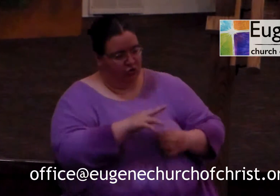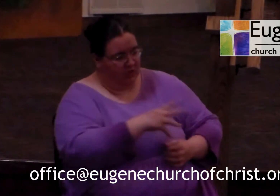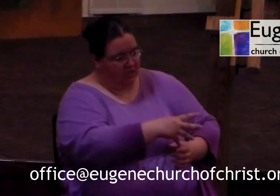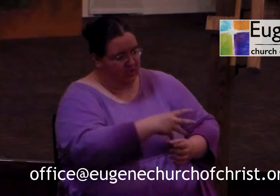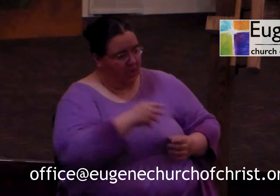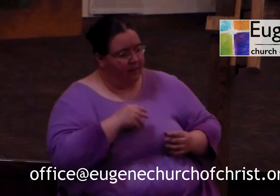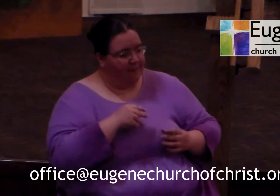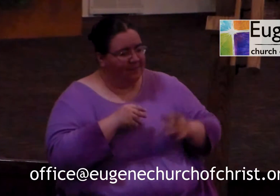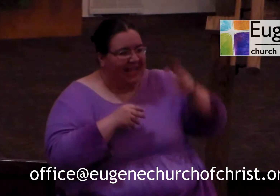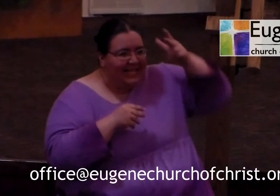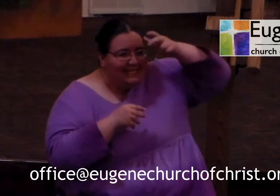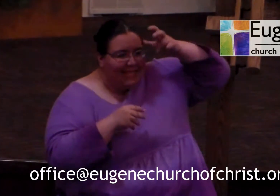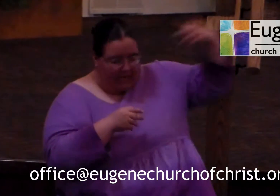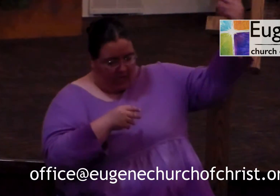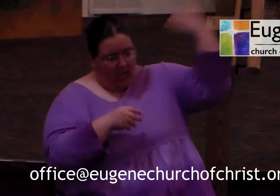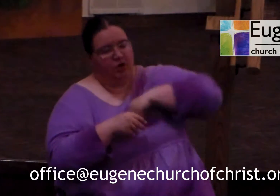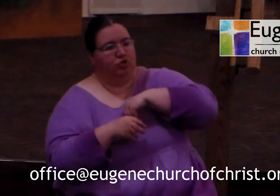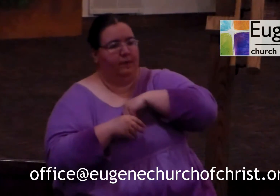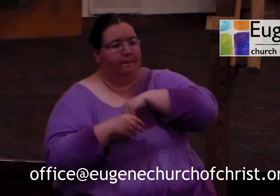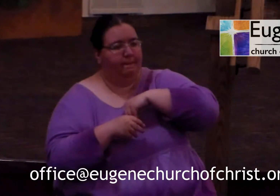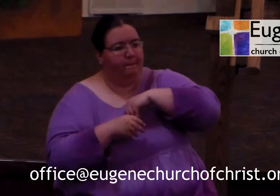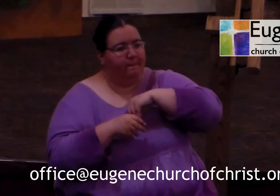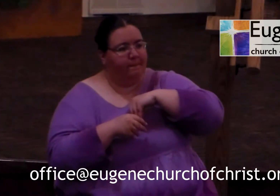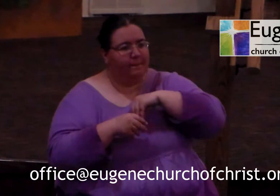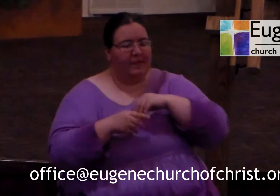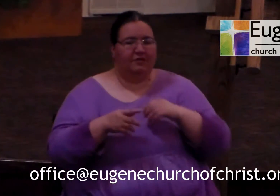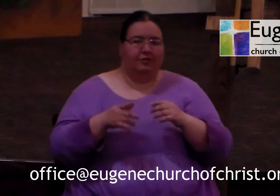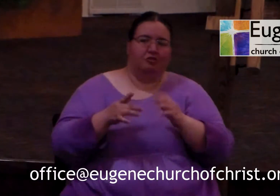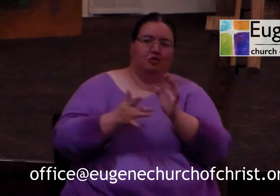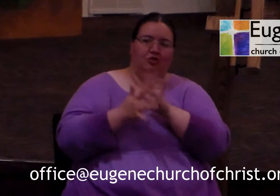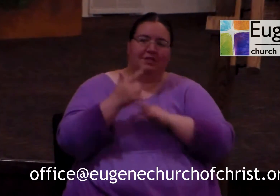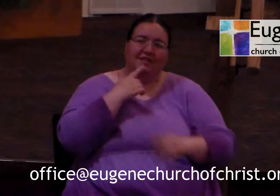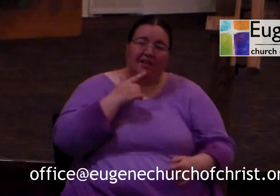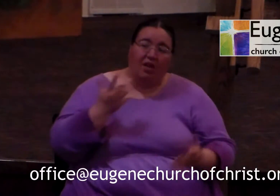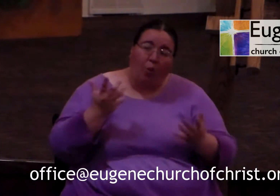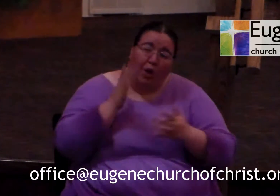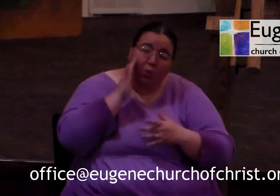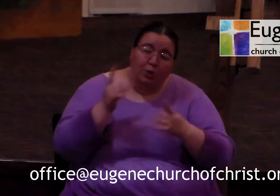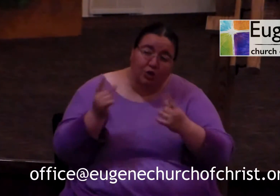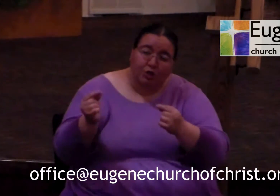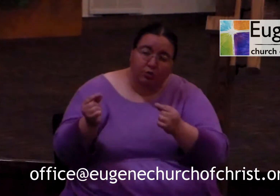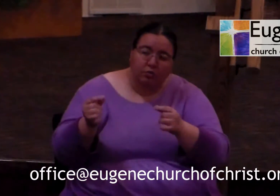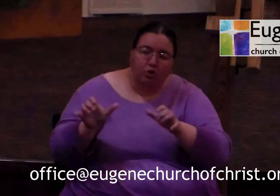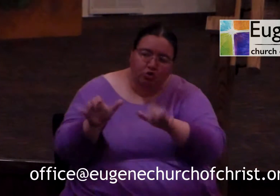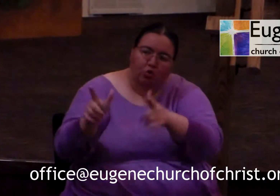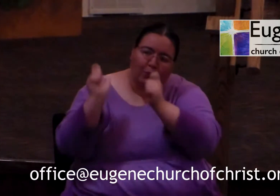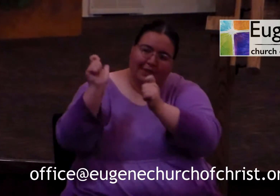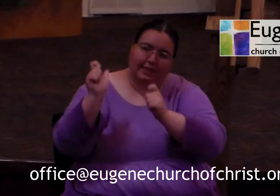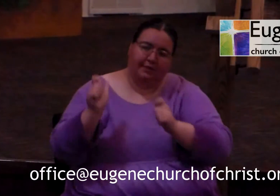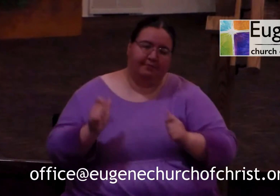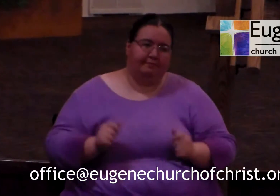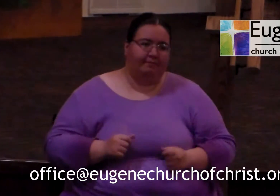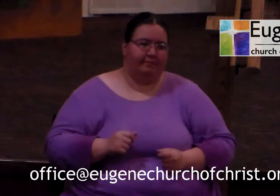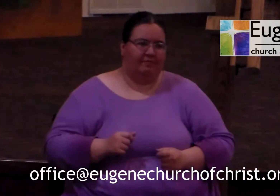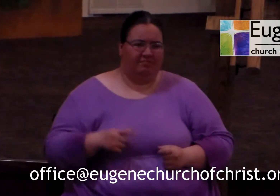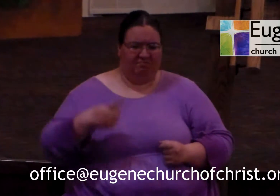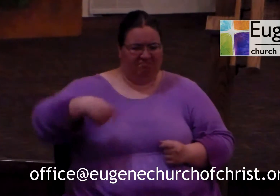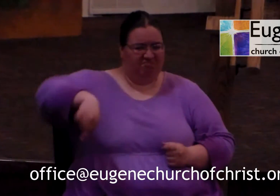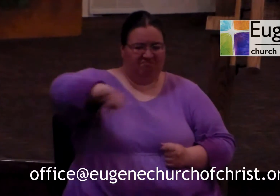no one at the meal understood why Jesus said this to him. Since Judas had charge of the money, some thought Jesus was telling him to buy what was needed for